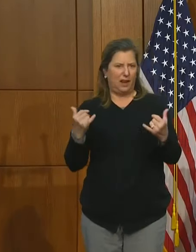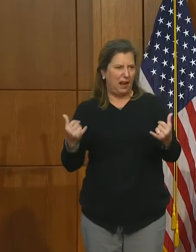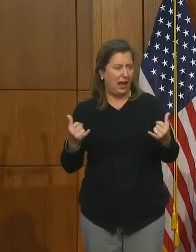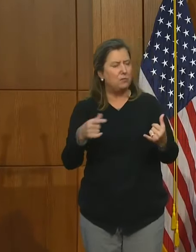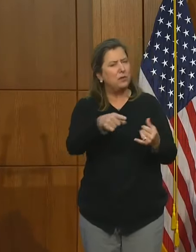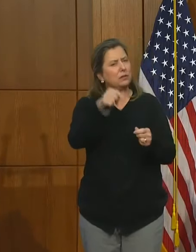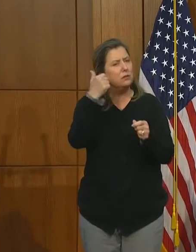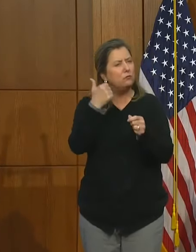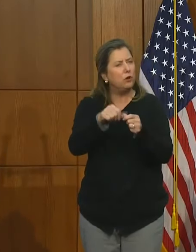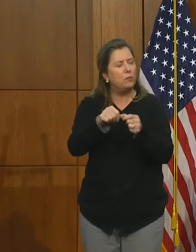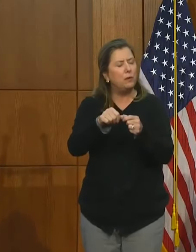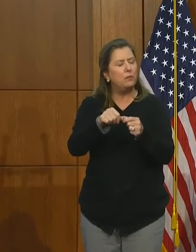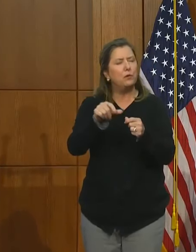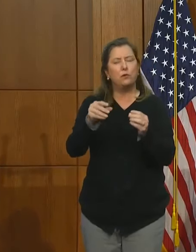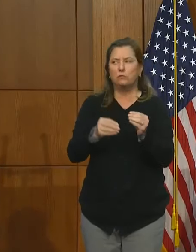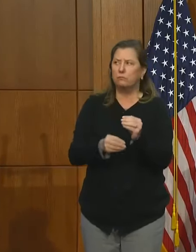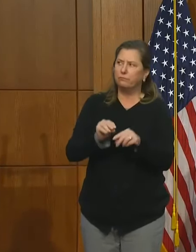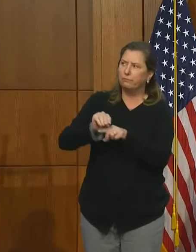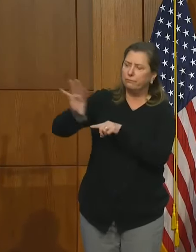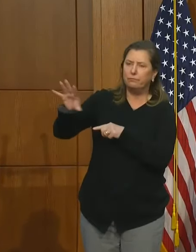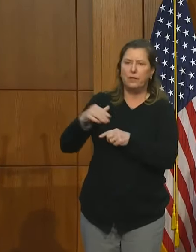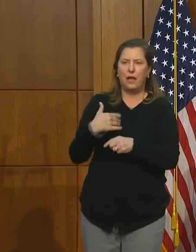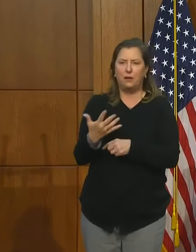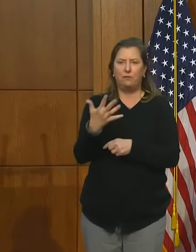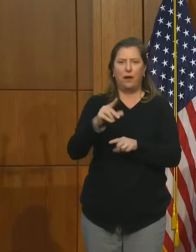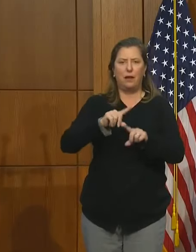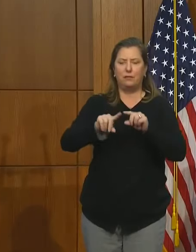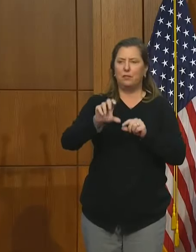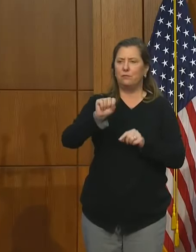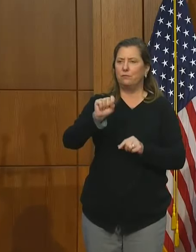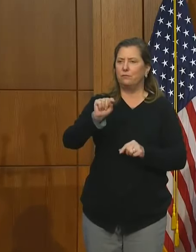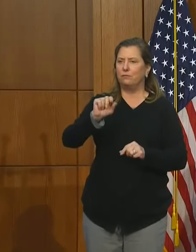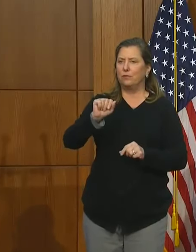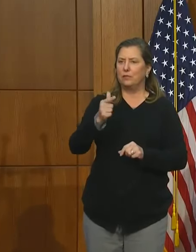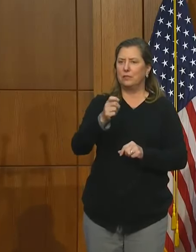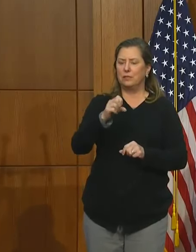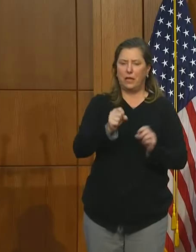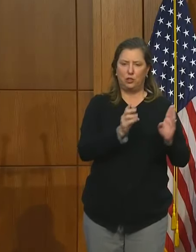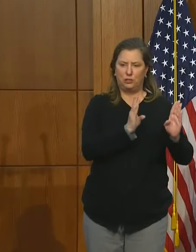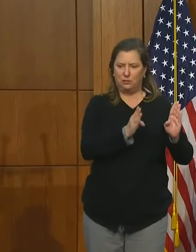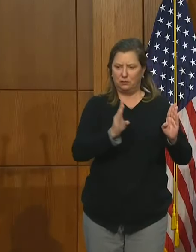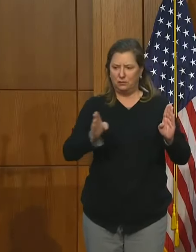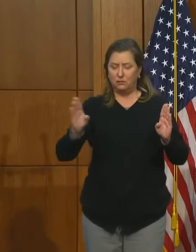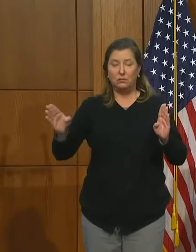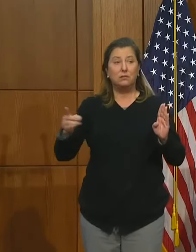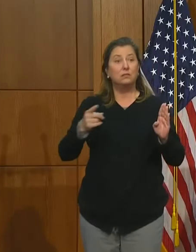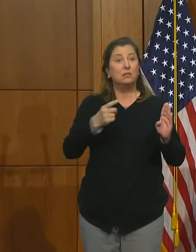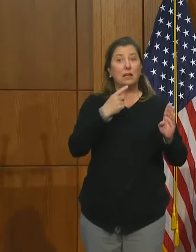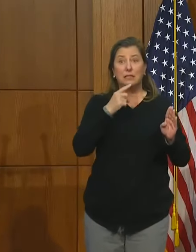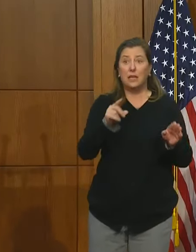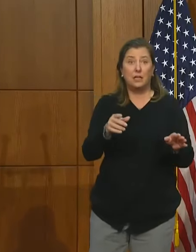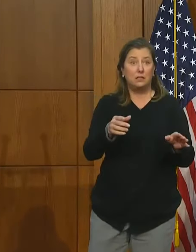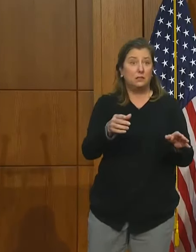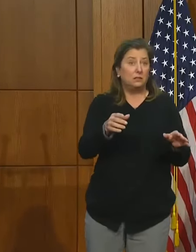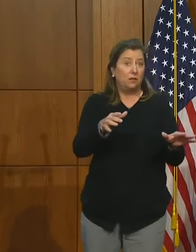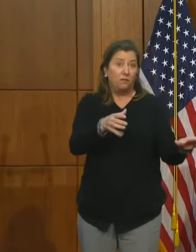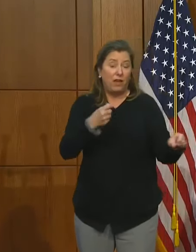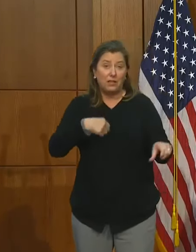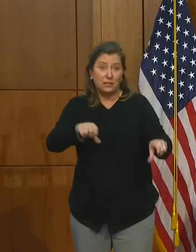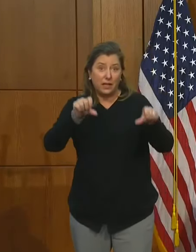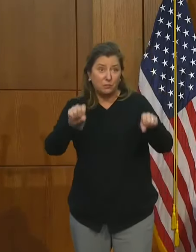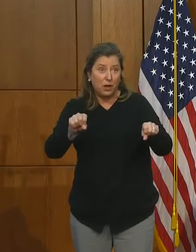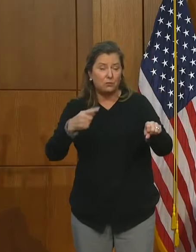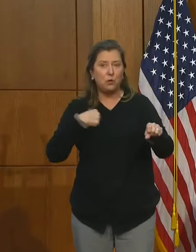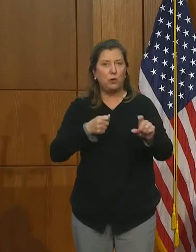don't know if you remember the slide that showed the five stages, and that I told you that as quickly as we can, we would get up